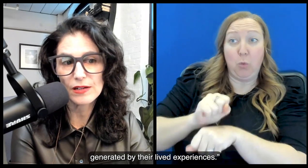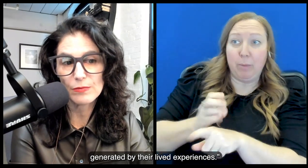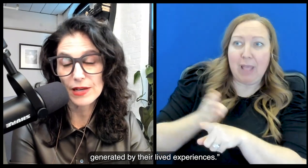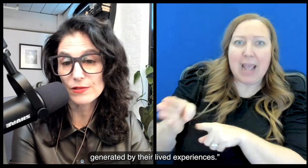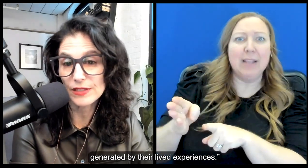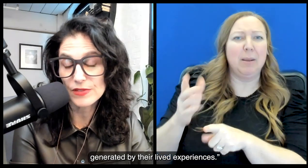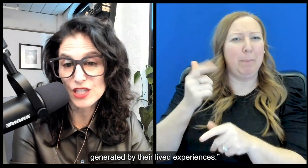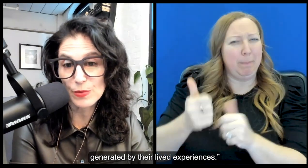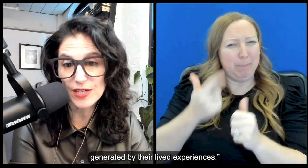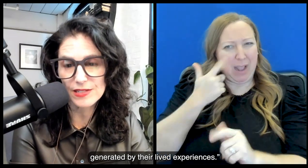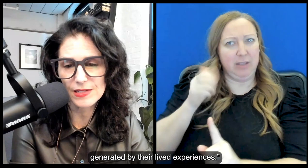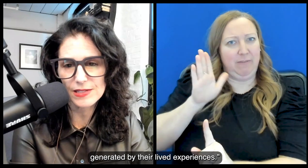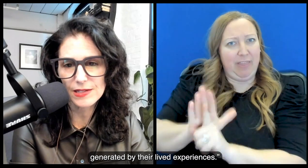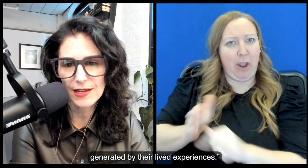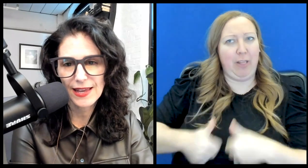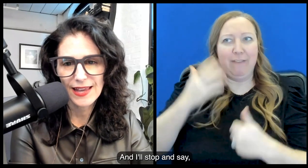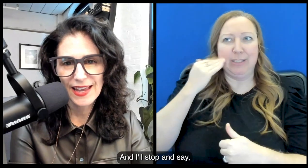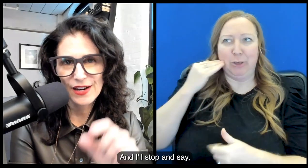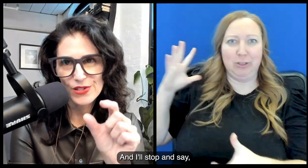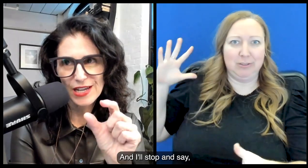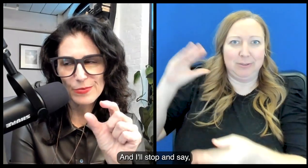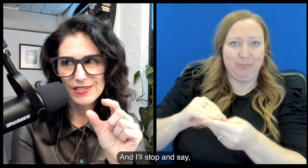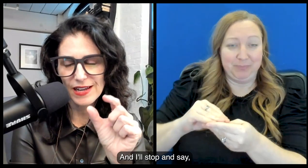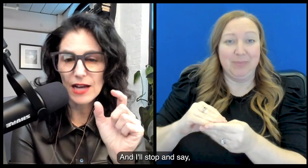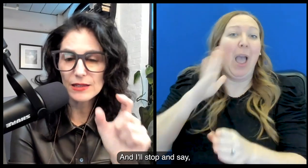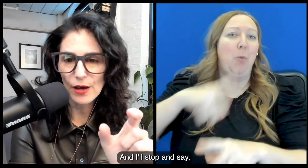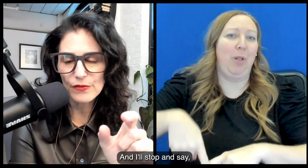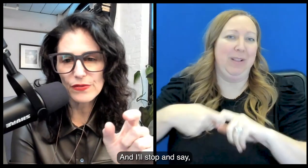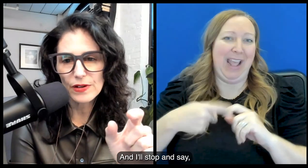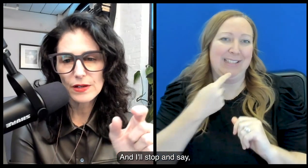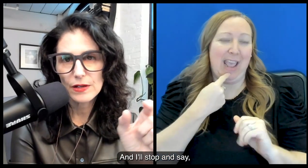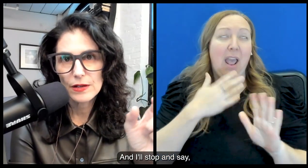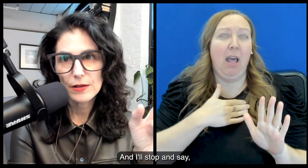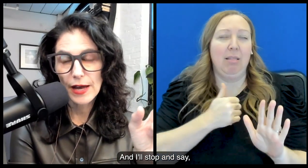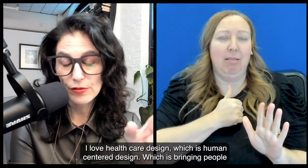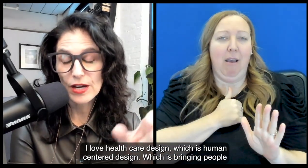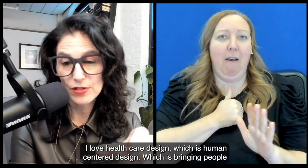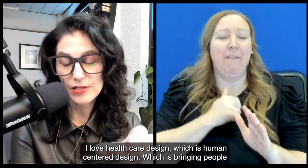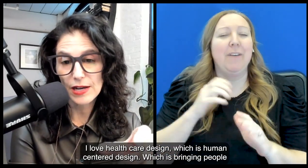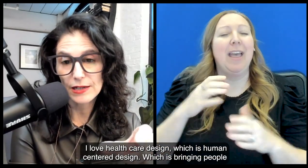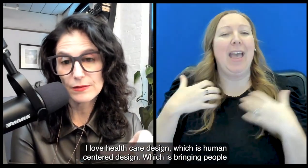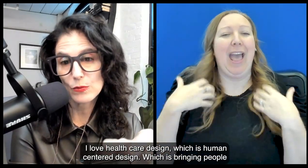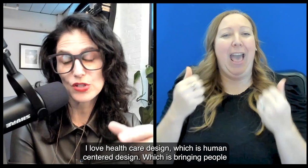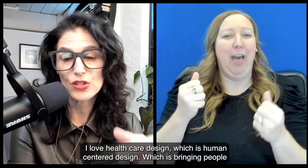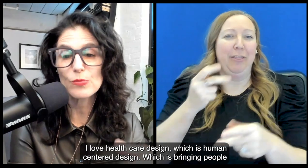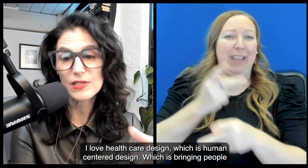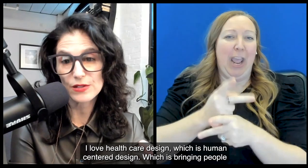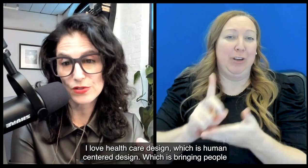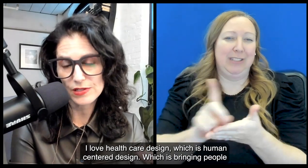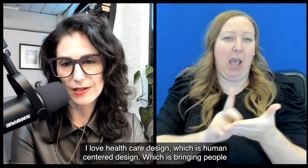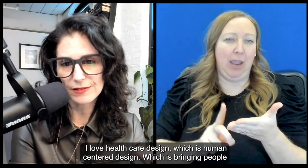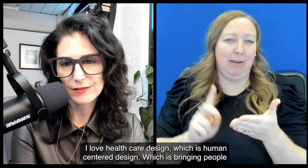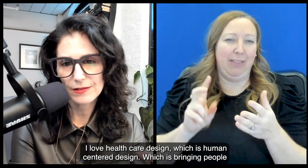generated by their lived experiences. And I'll stop and say, I love healthcare design, which is